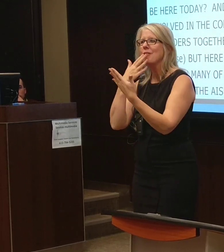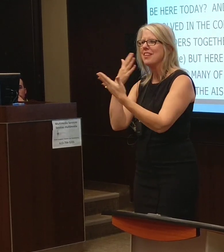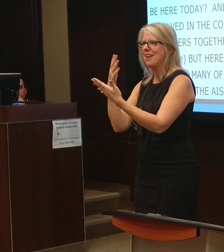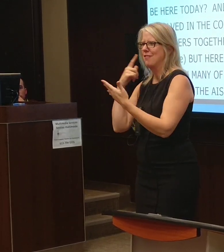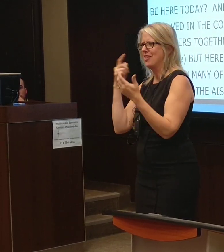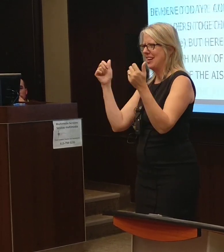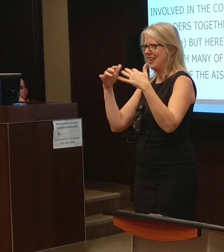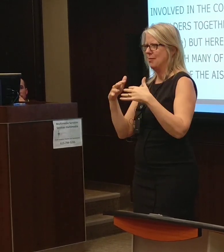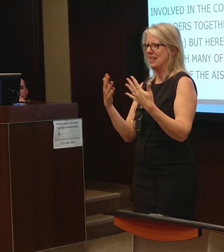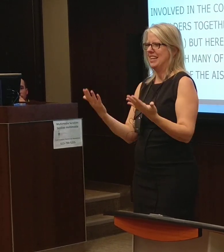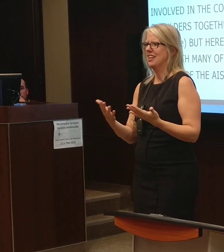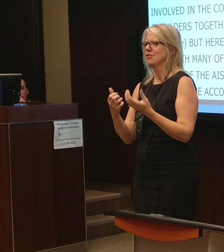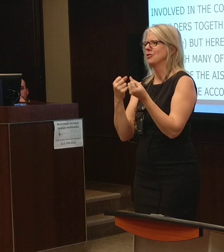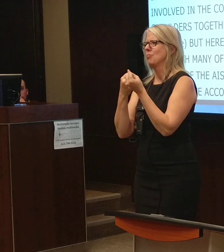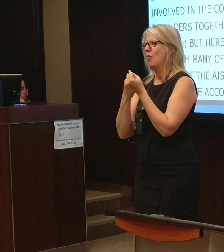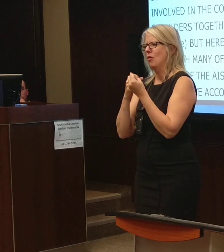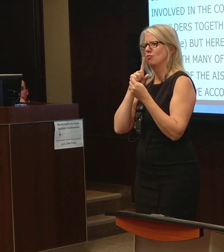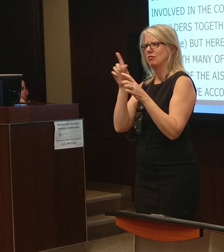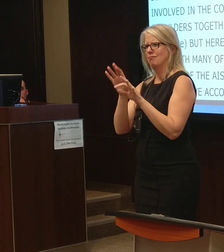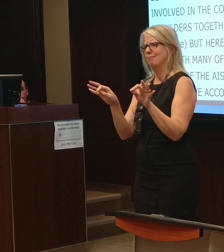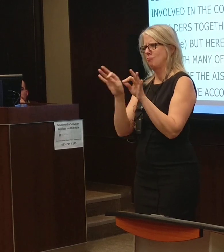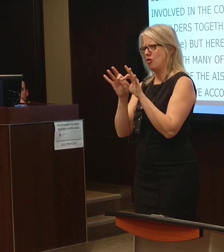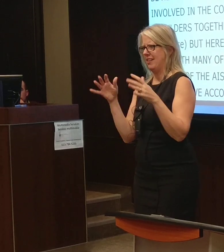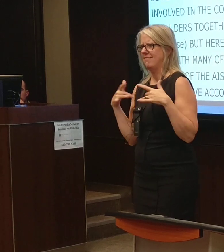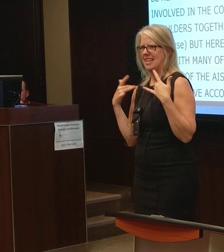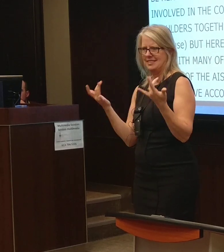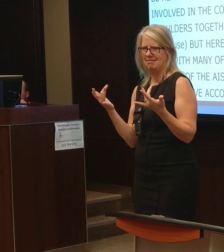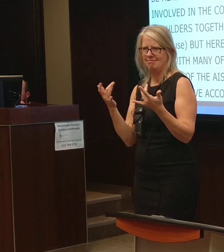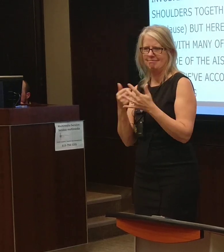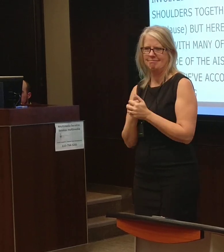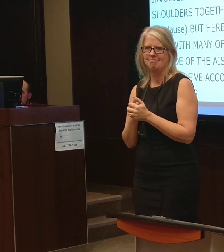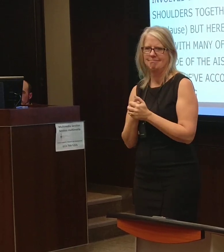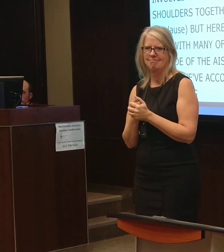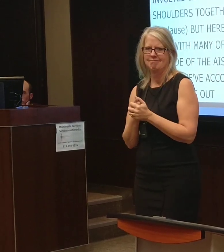out and supporting this very, very important event.